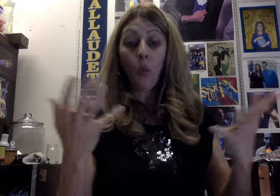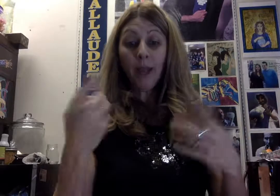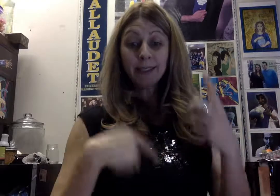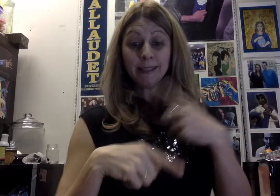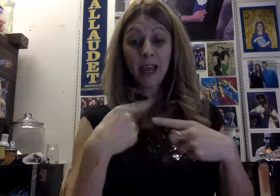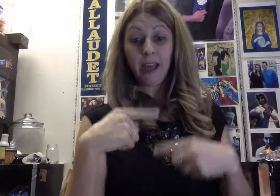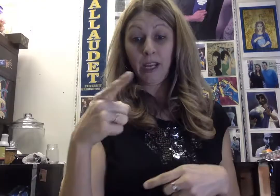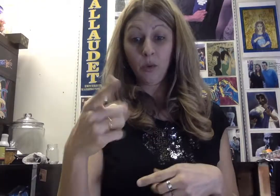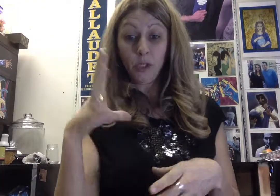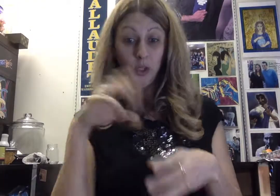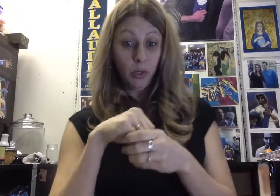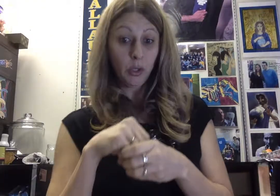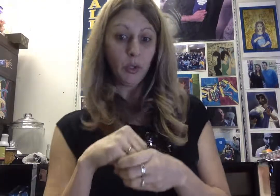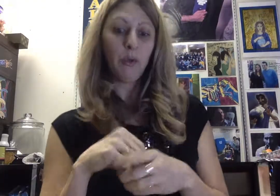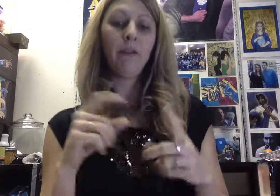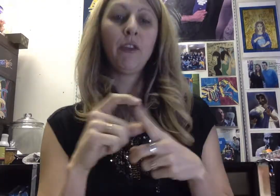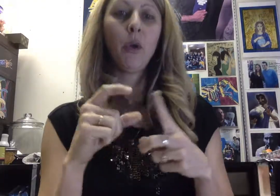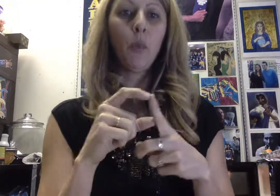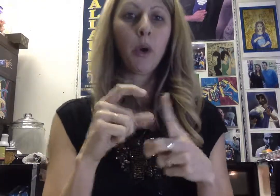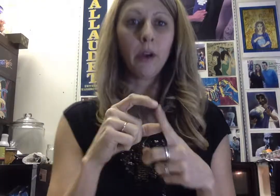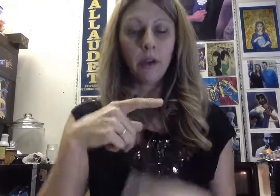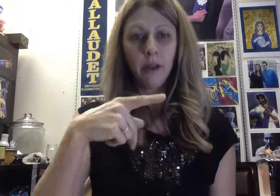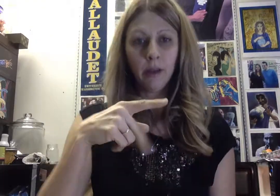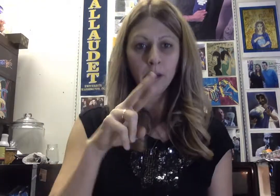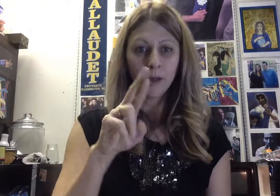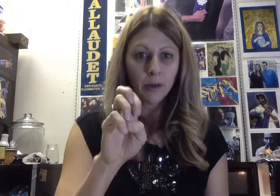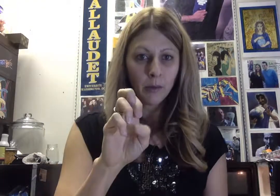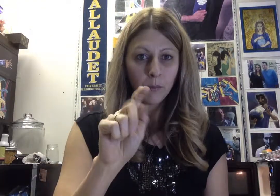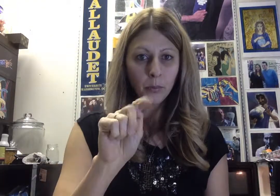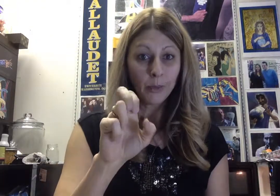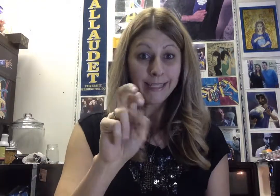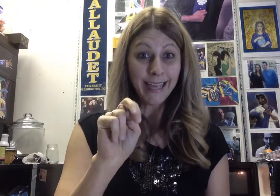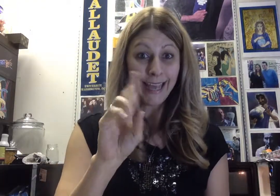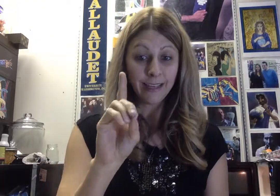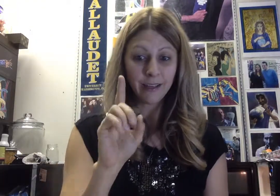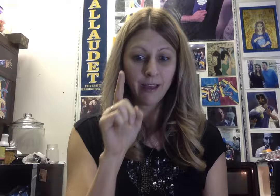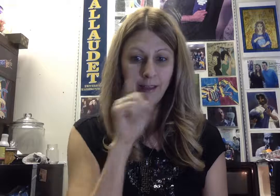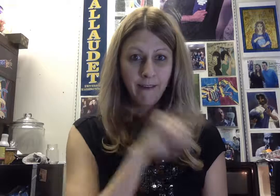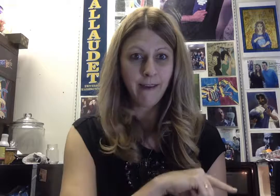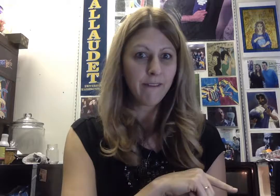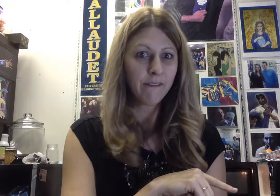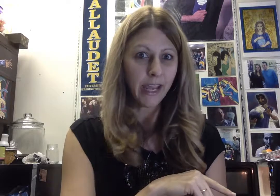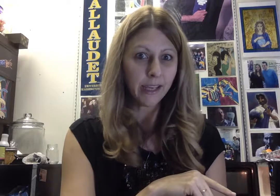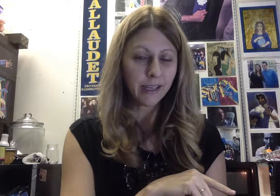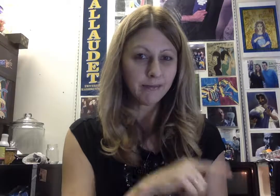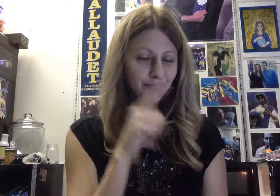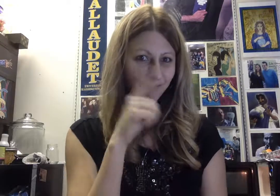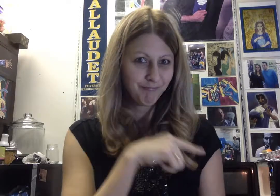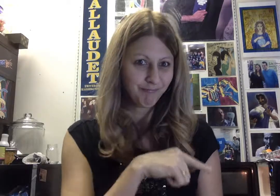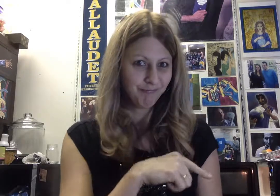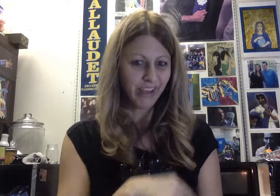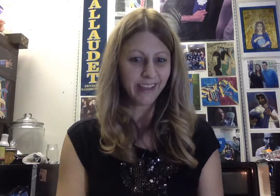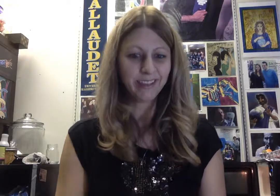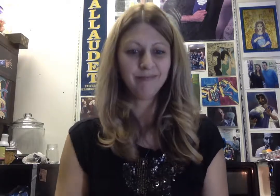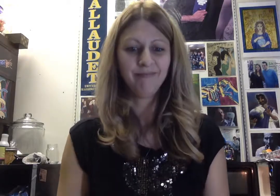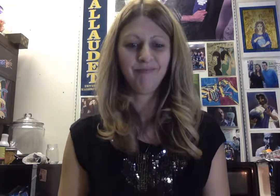What sign would you include for the word pretend? Fake.